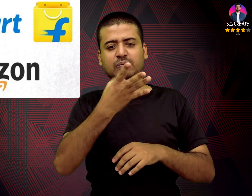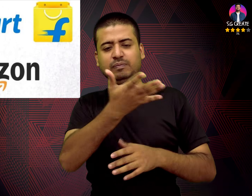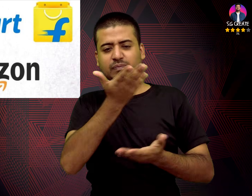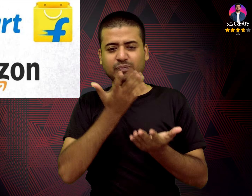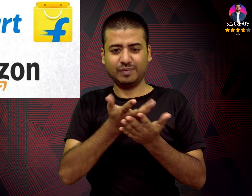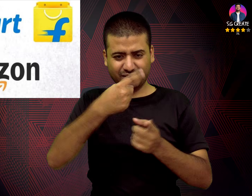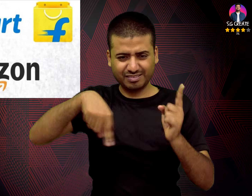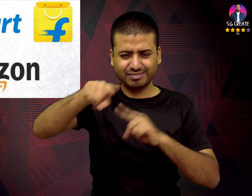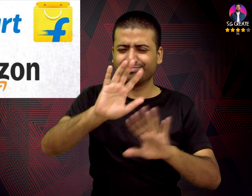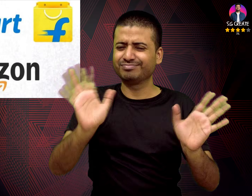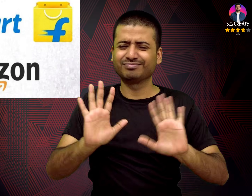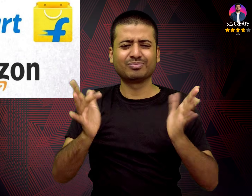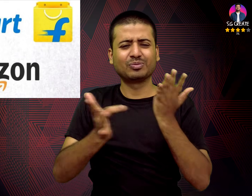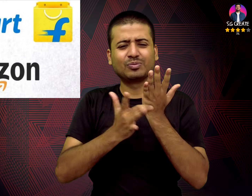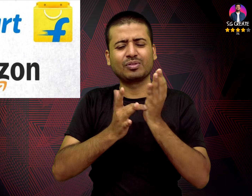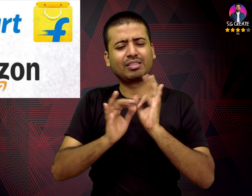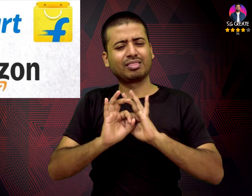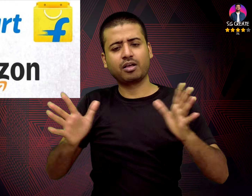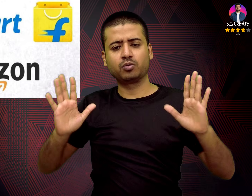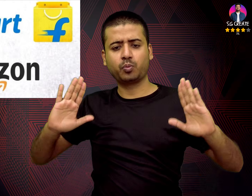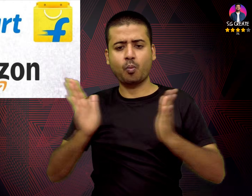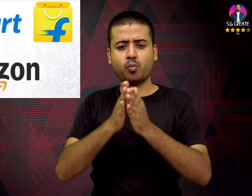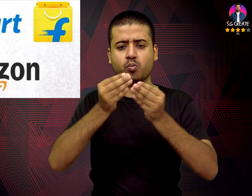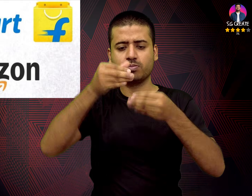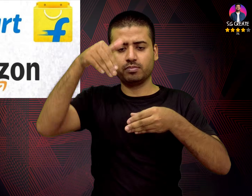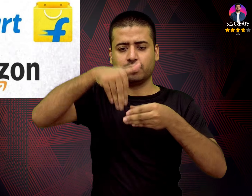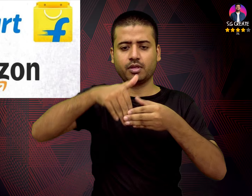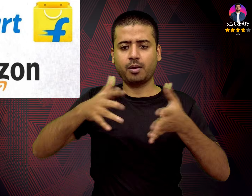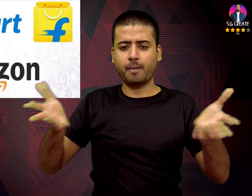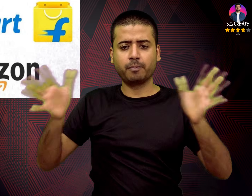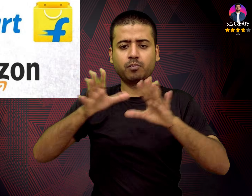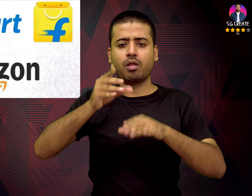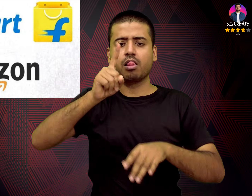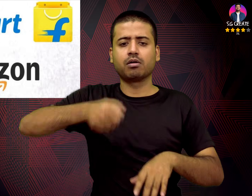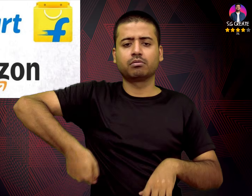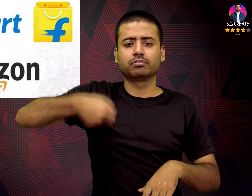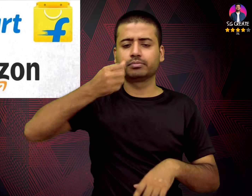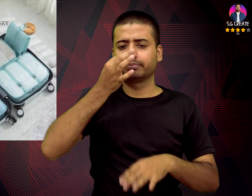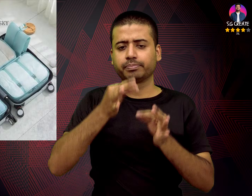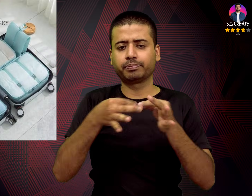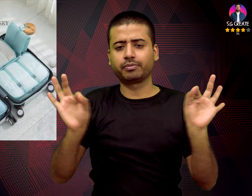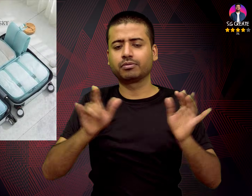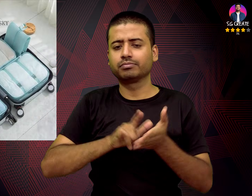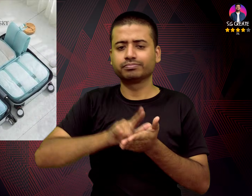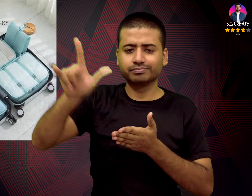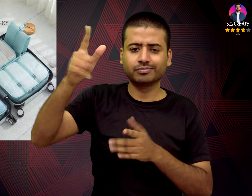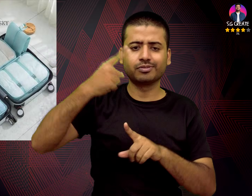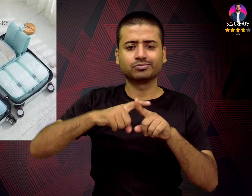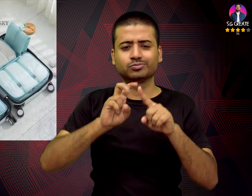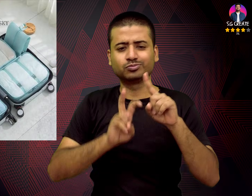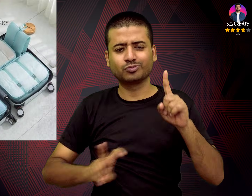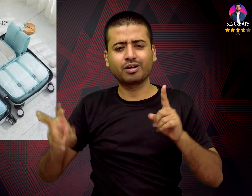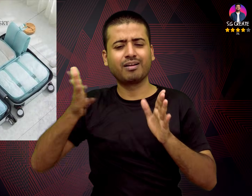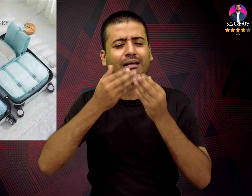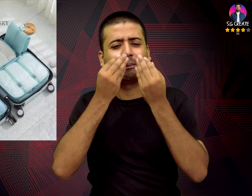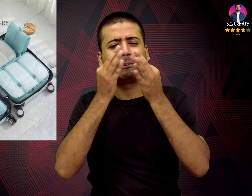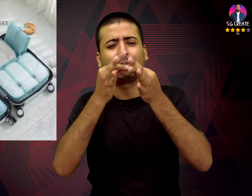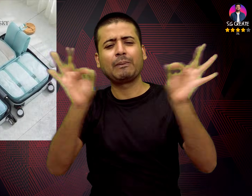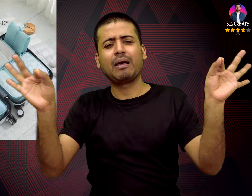not make them lighter. Keep an eye on airline weight limits. Pack a pump. Always bring a travel-sized manual or electric